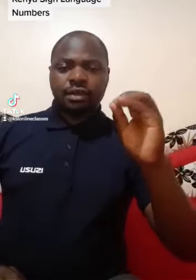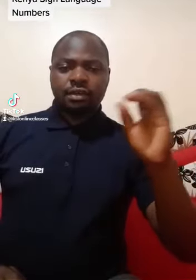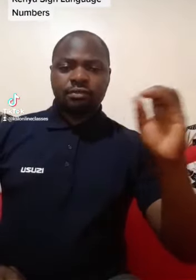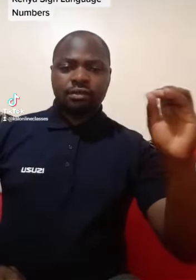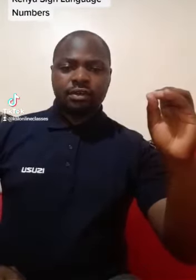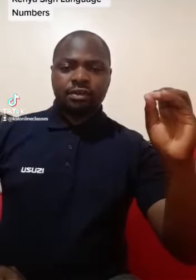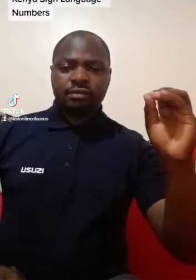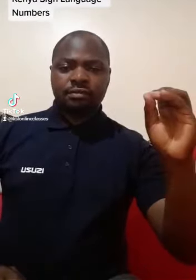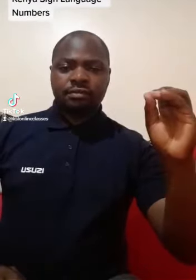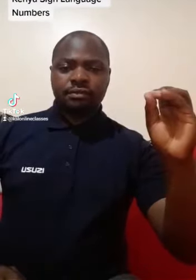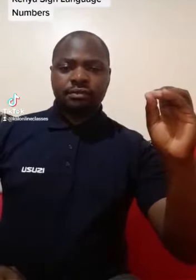500,